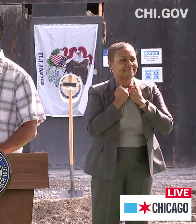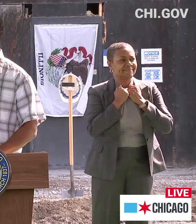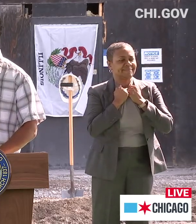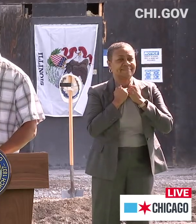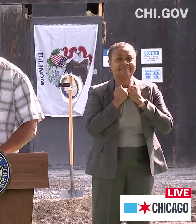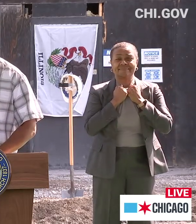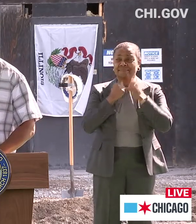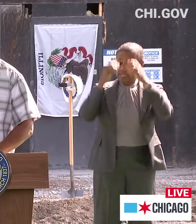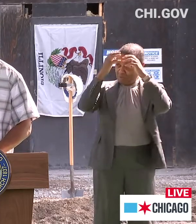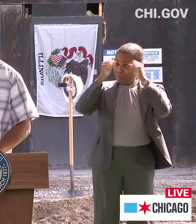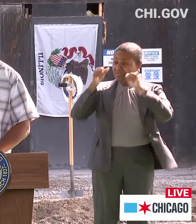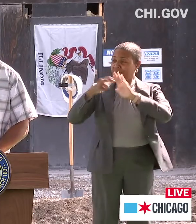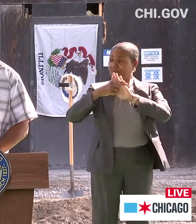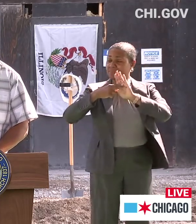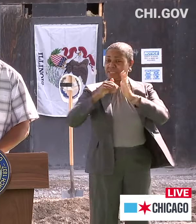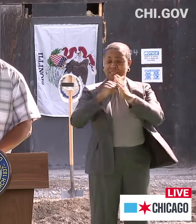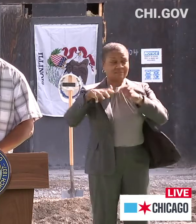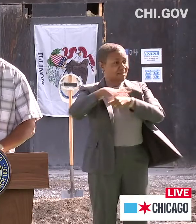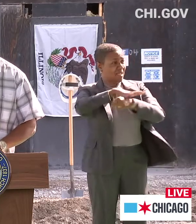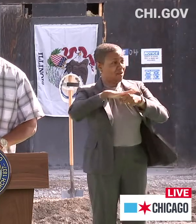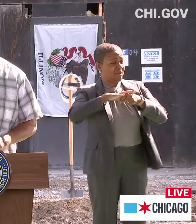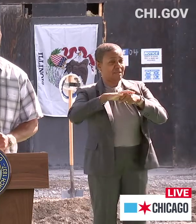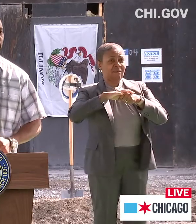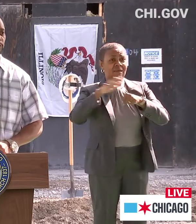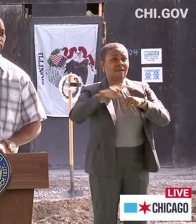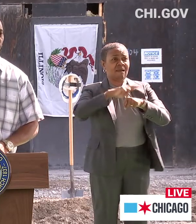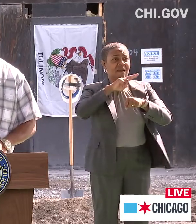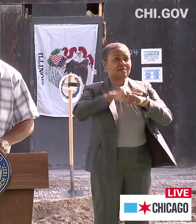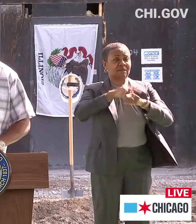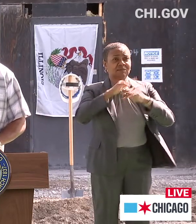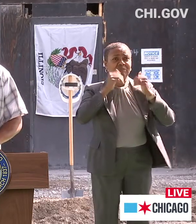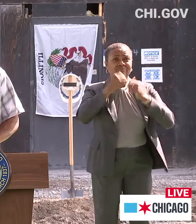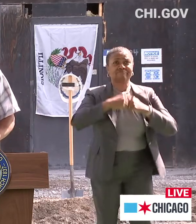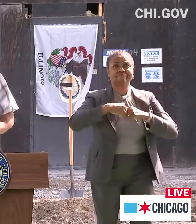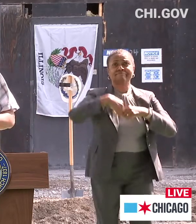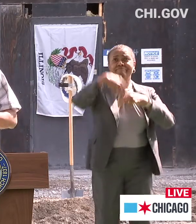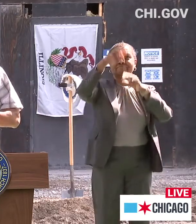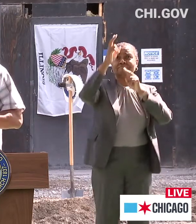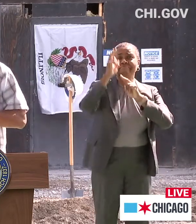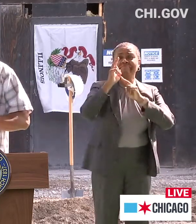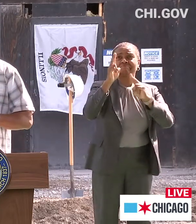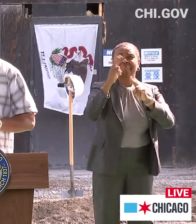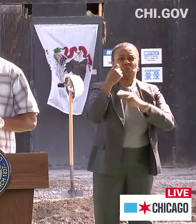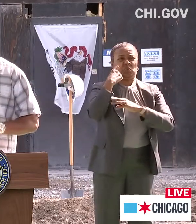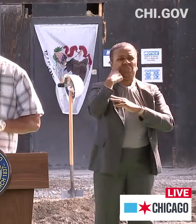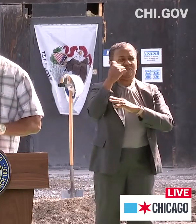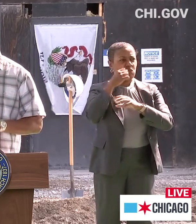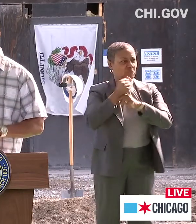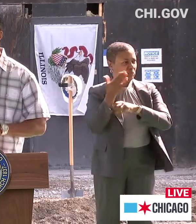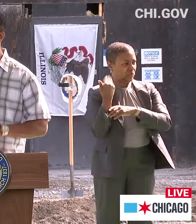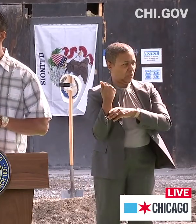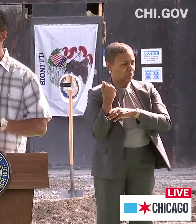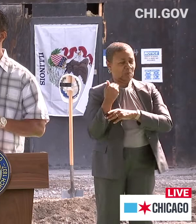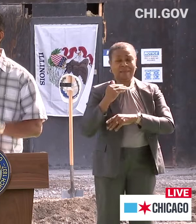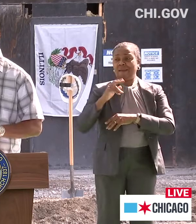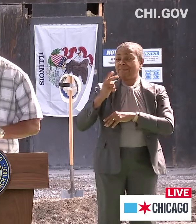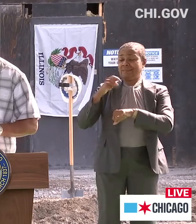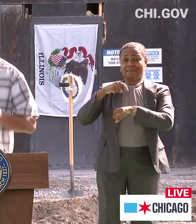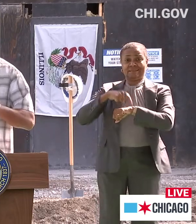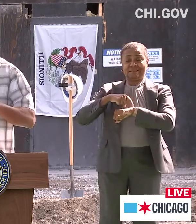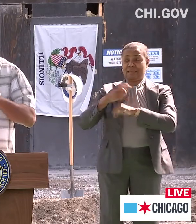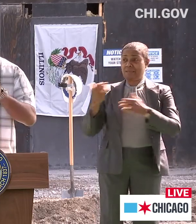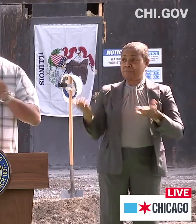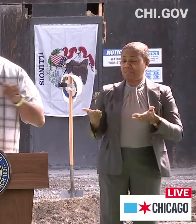this area as a national monument just a few years ago. This is the second national monument in the